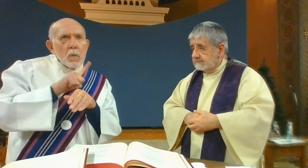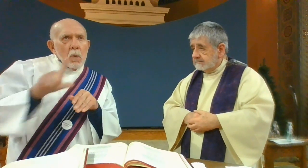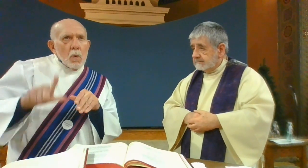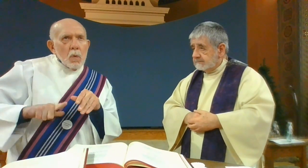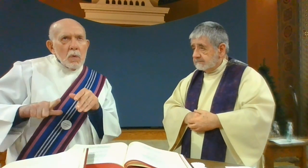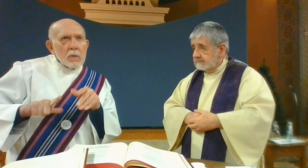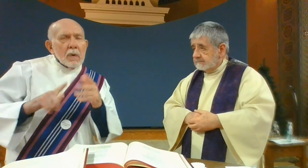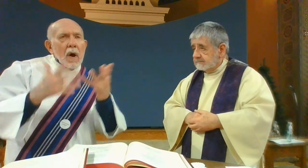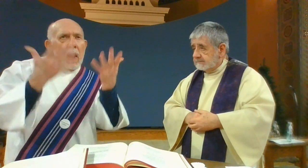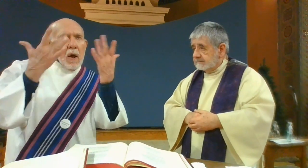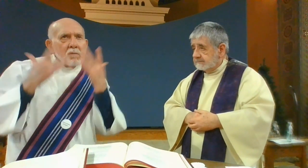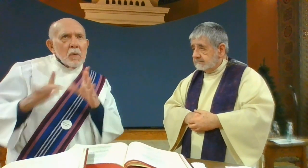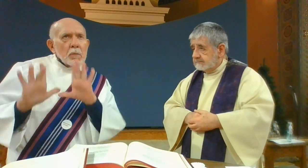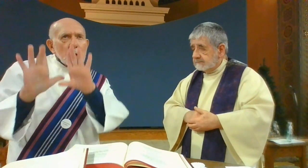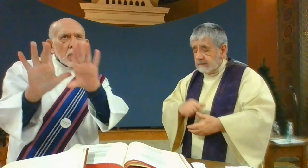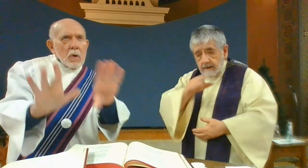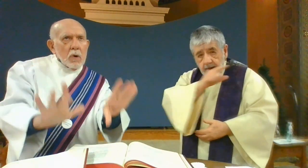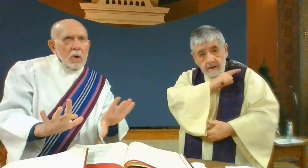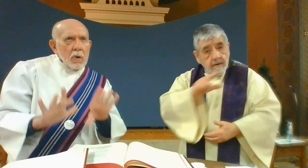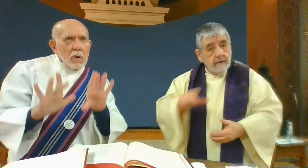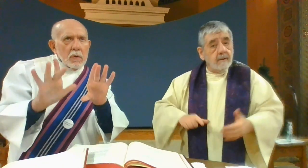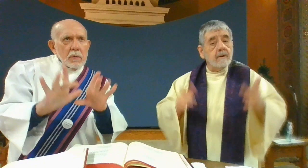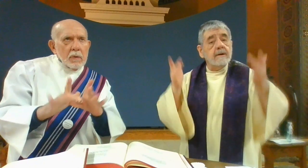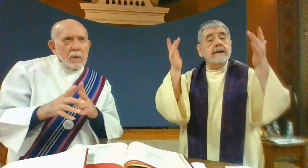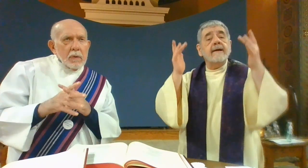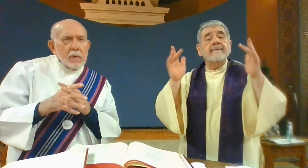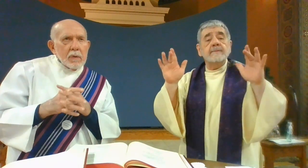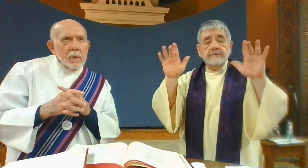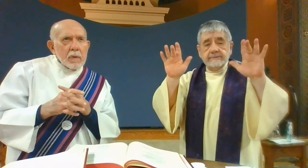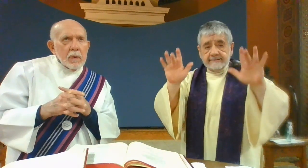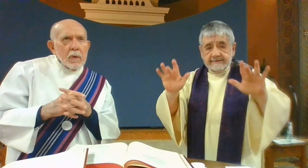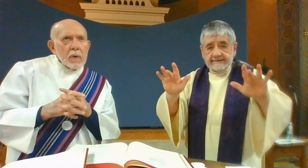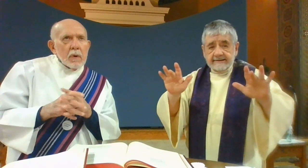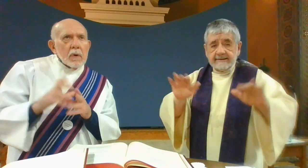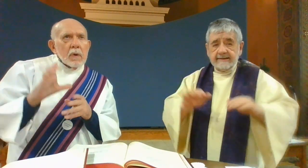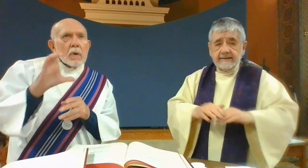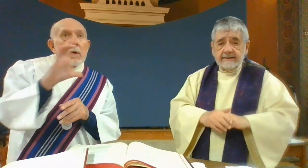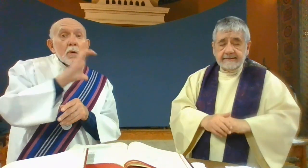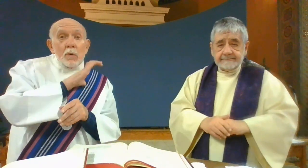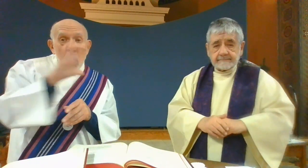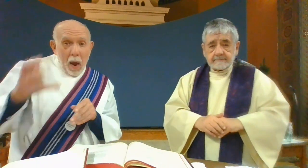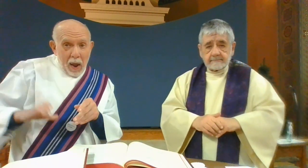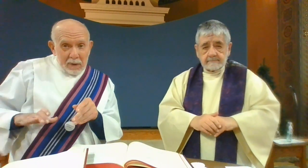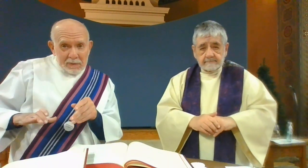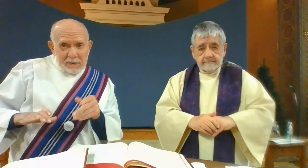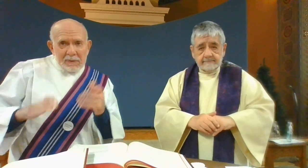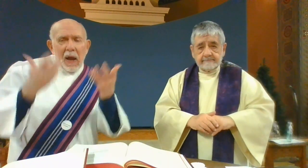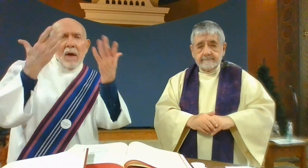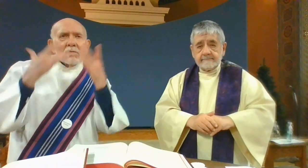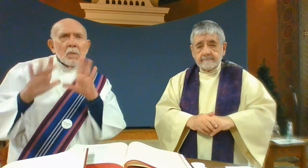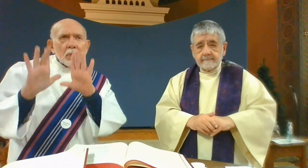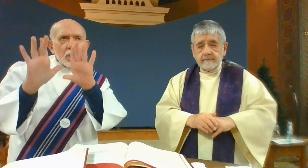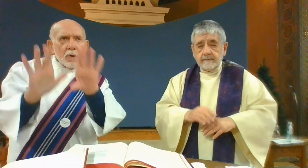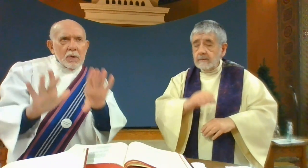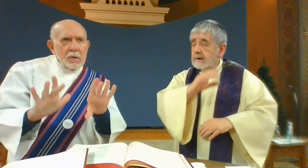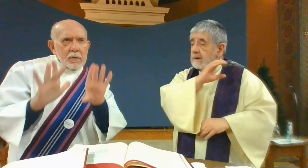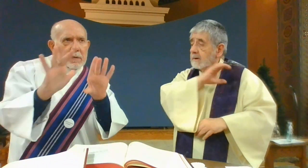Lord, have mercy. Lord, have mercy. Christ, have mercy.